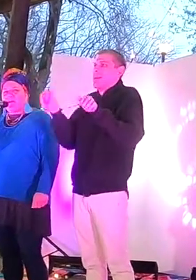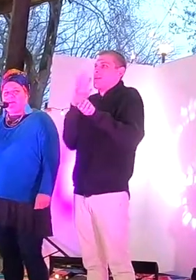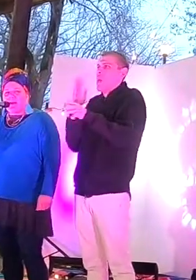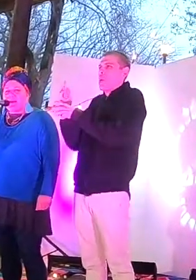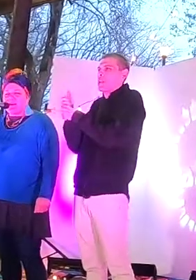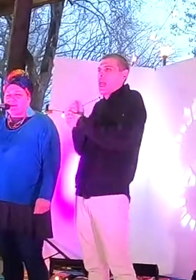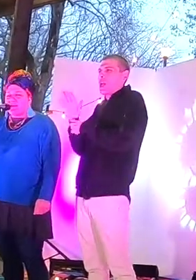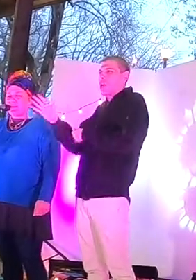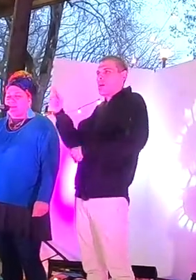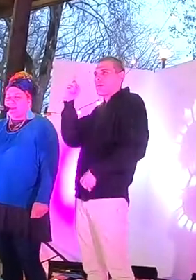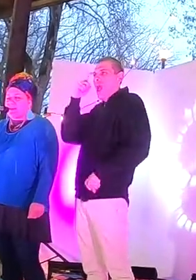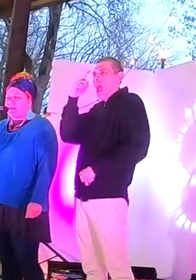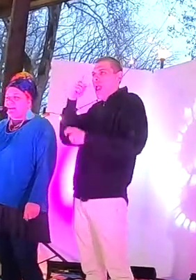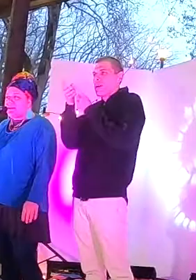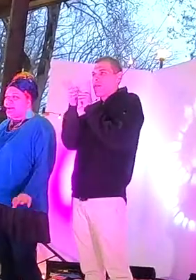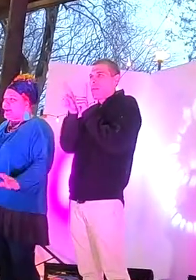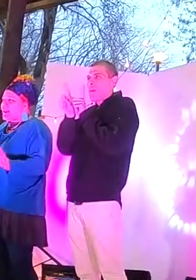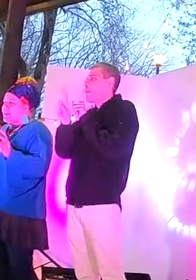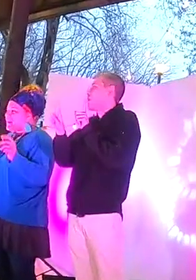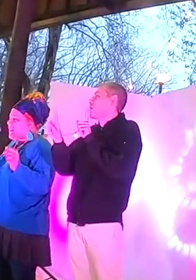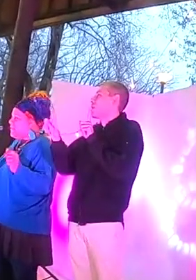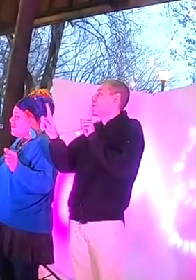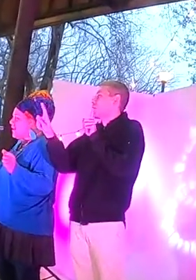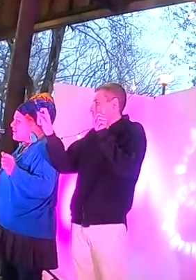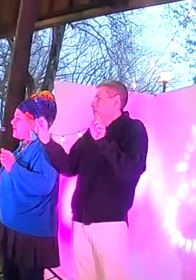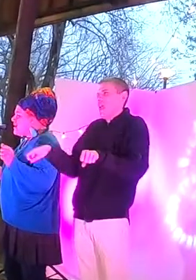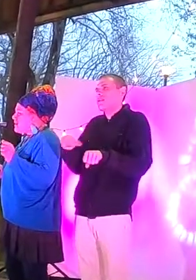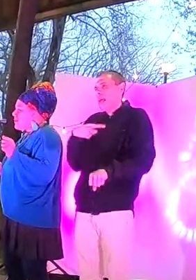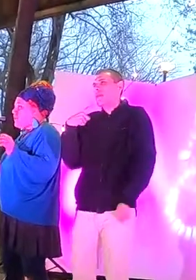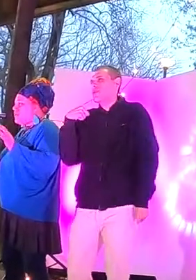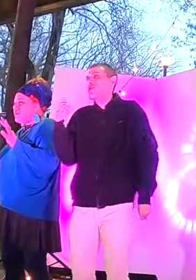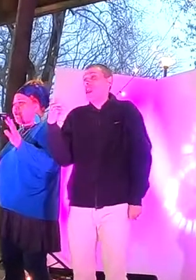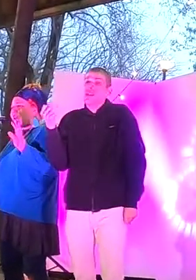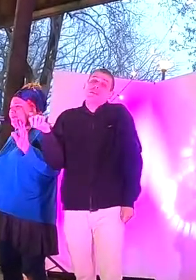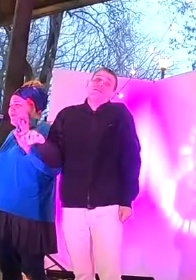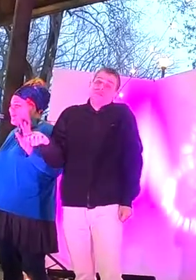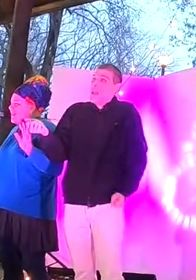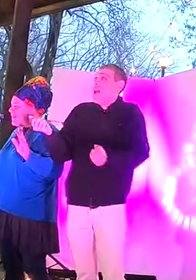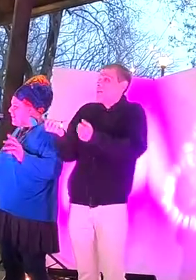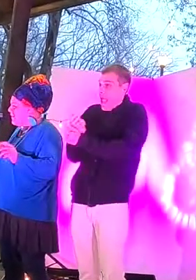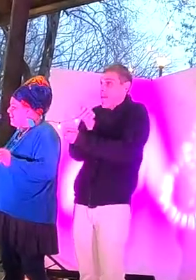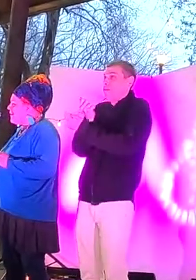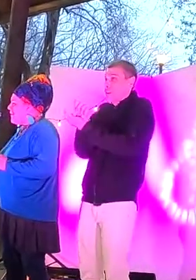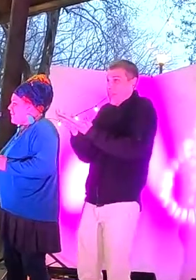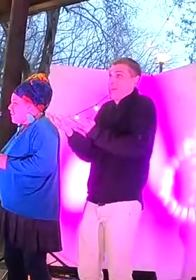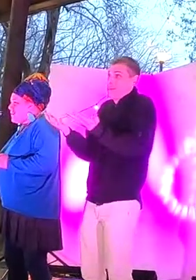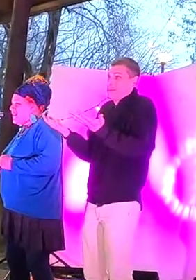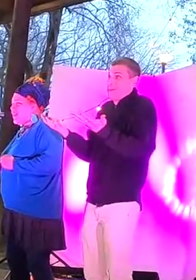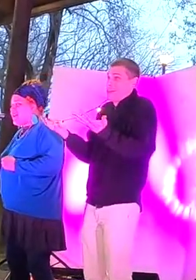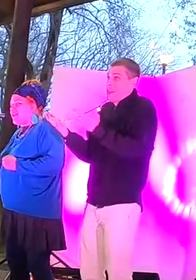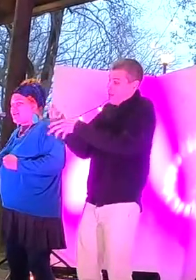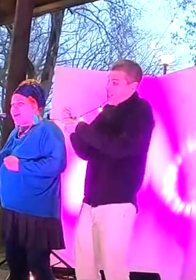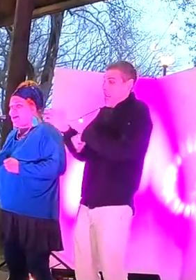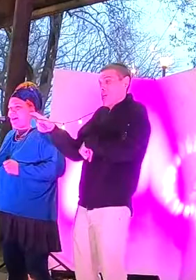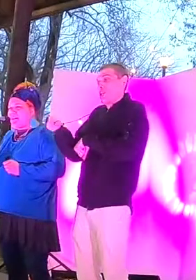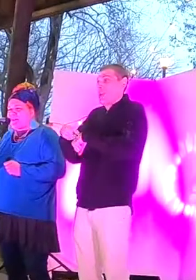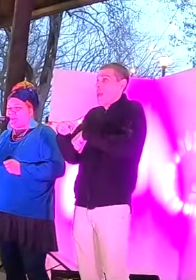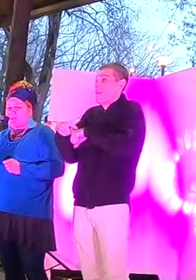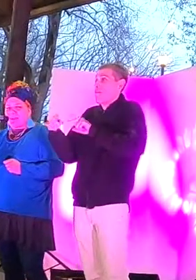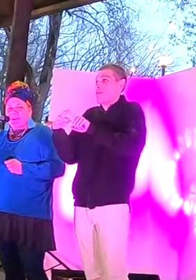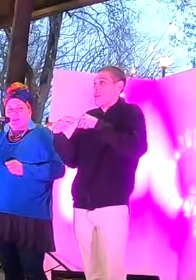take her mind from me. Yes, I'm jealous, I suppose, of everything that would take her